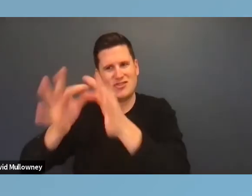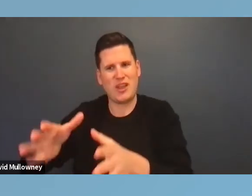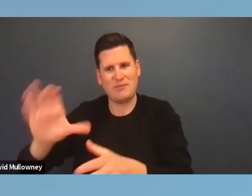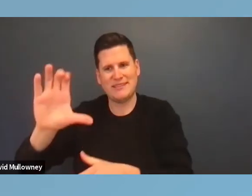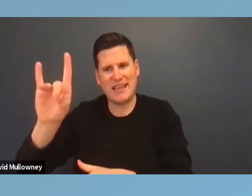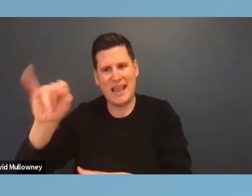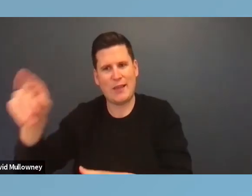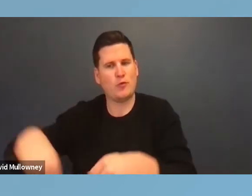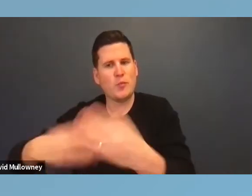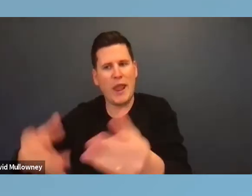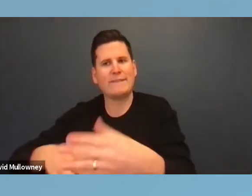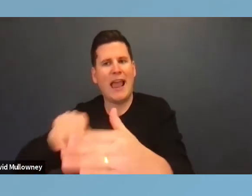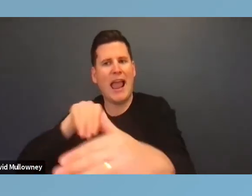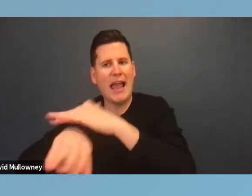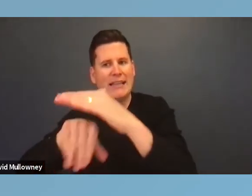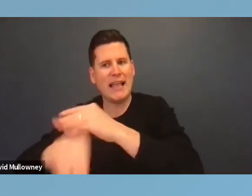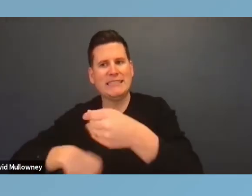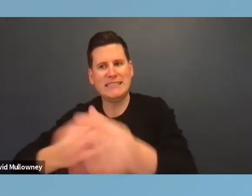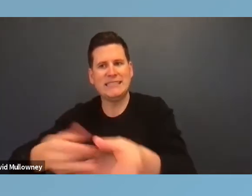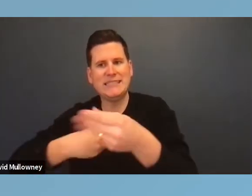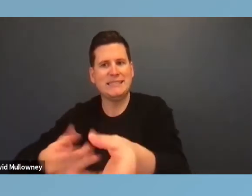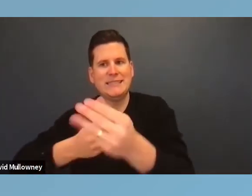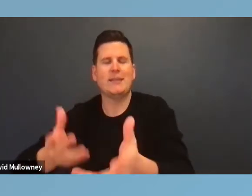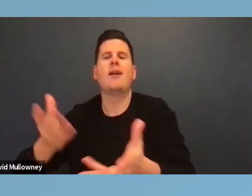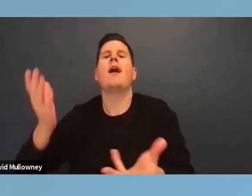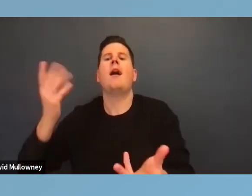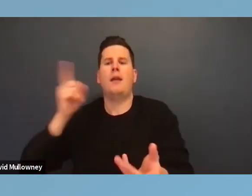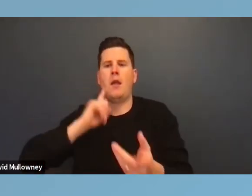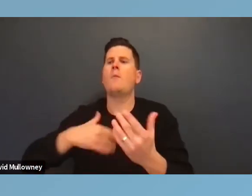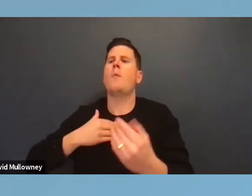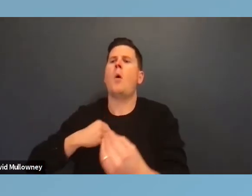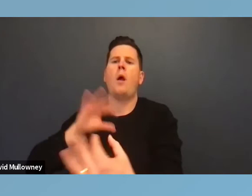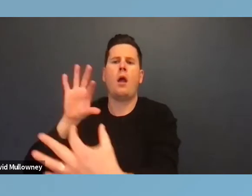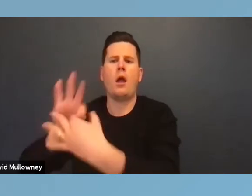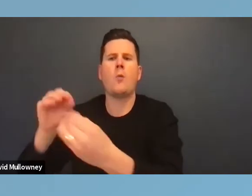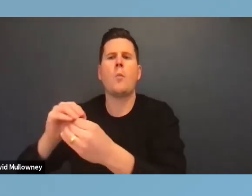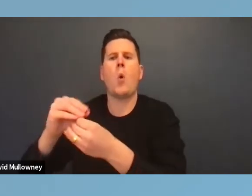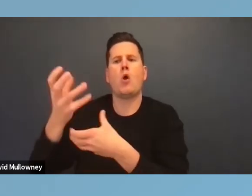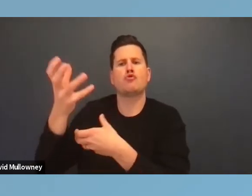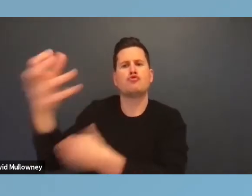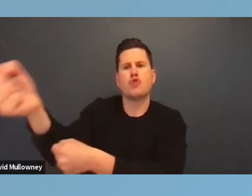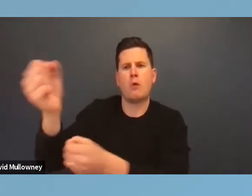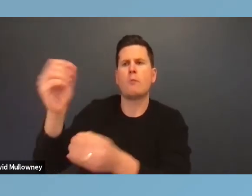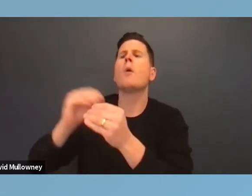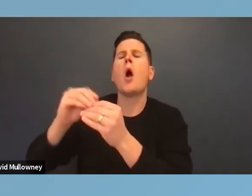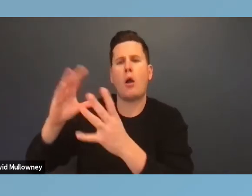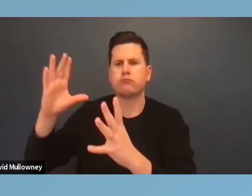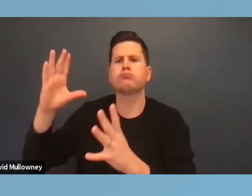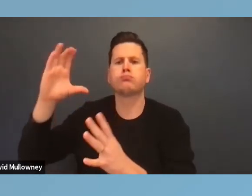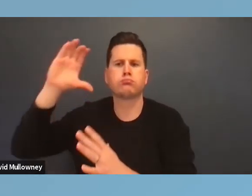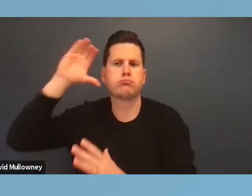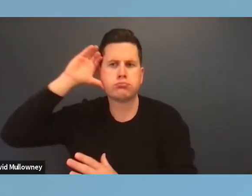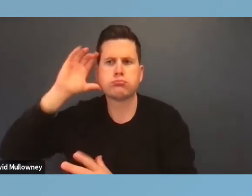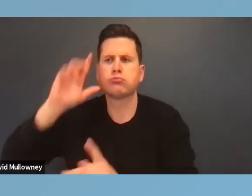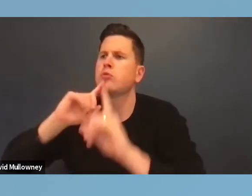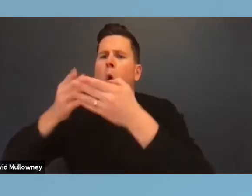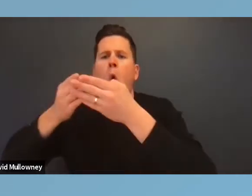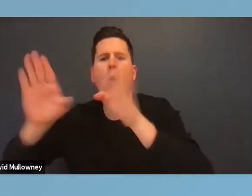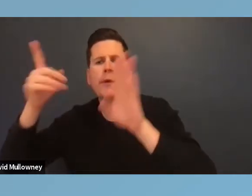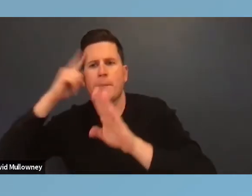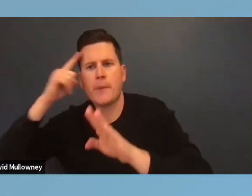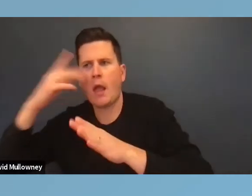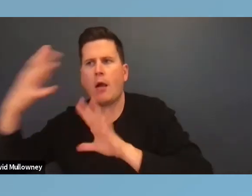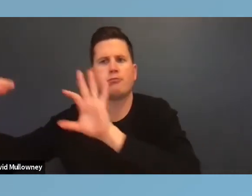governor, people understood more about what was going on because we were provided access. So we felt more connected and